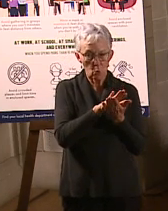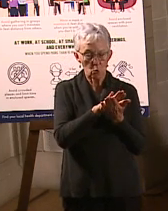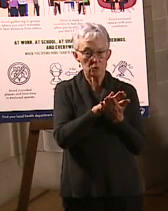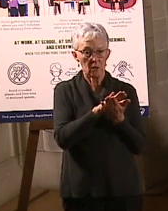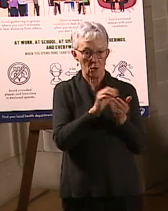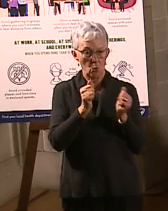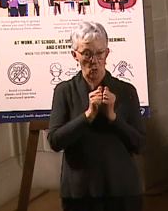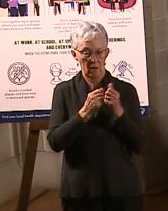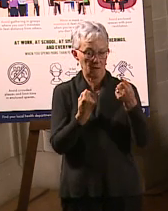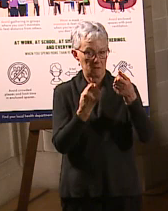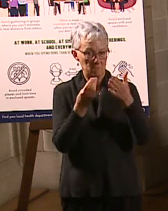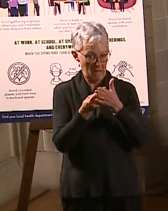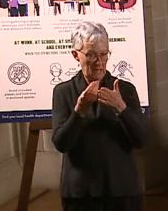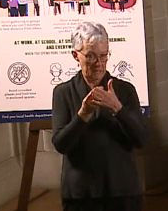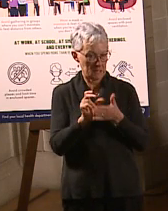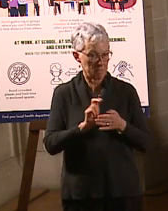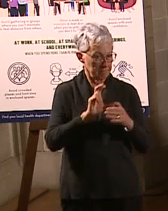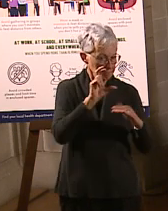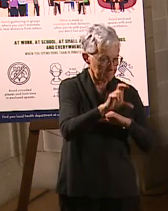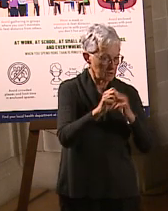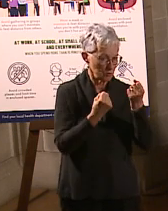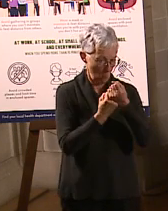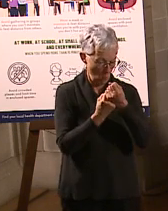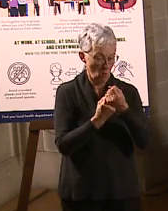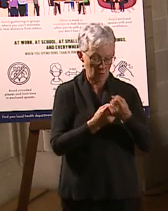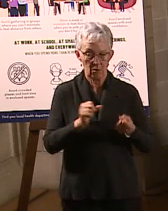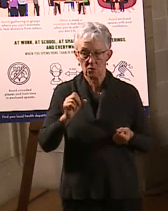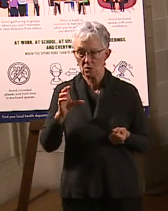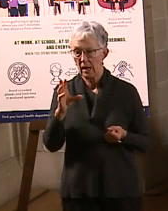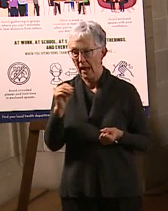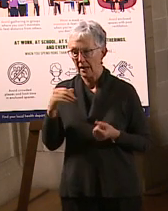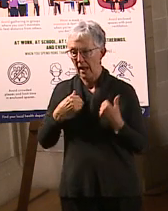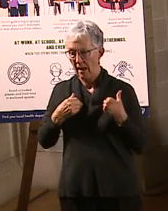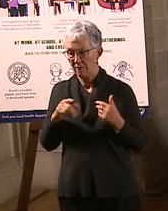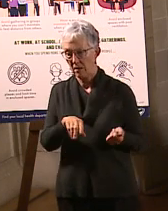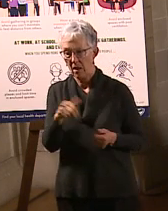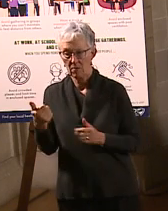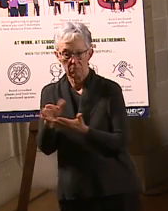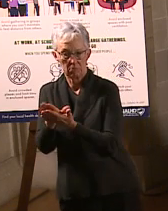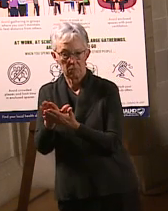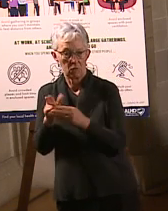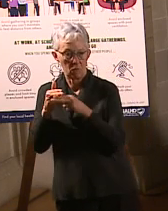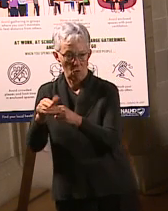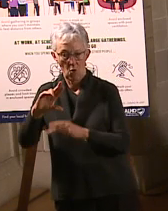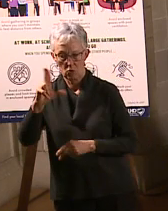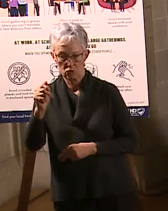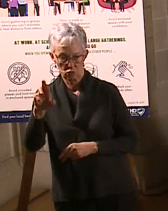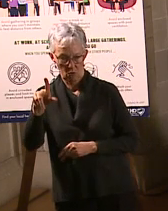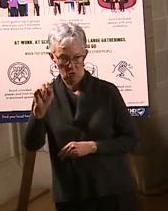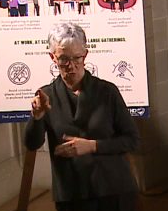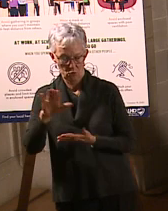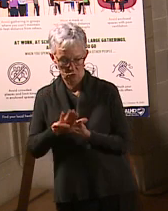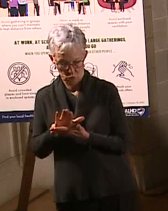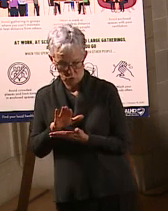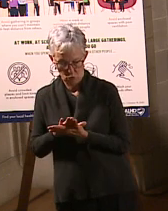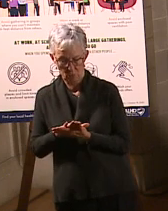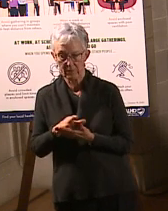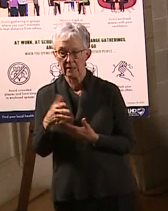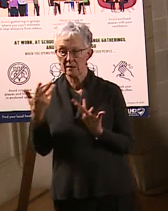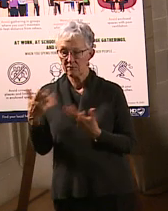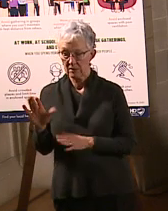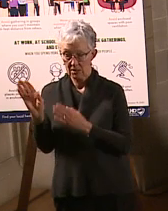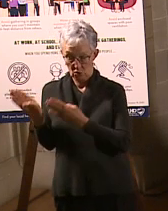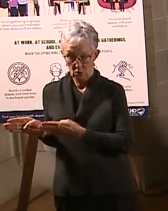are in charter schools. So a couple different ways to have school choice there in Ohio. So Walter will talk a little bit about that. And then we also have